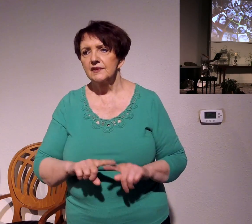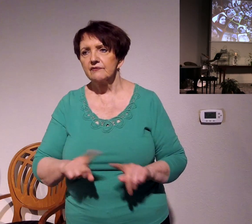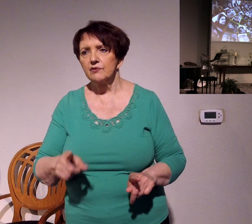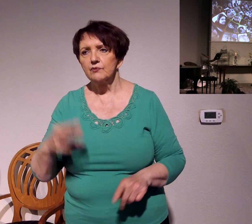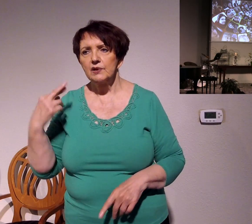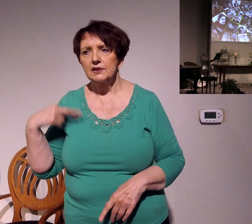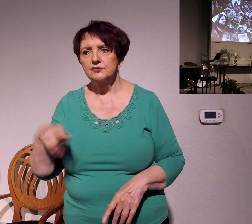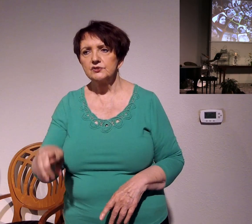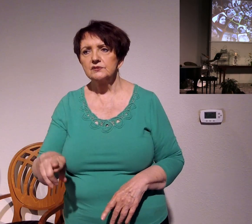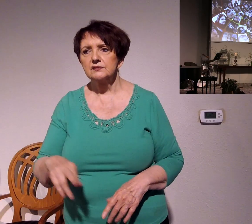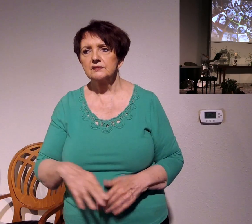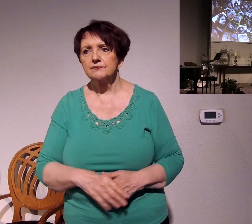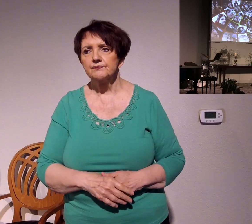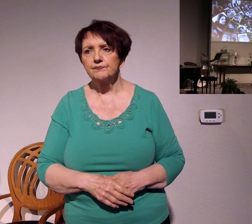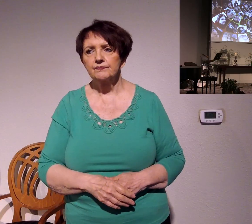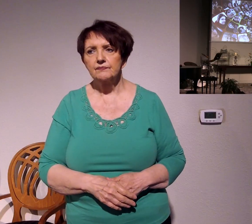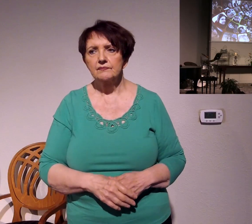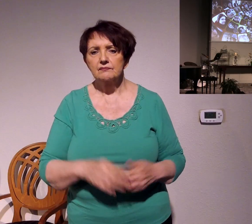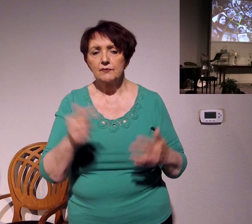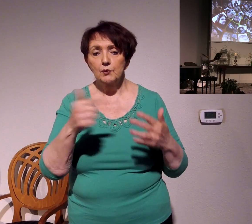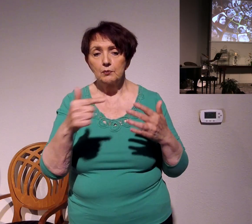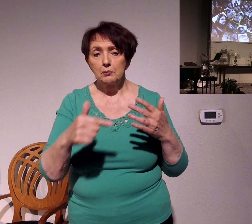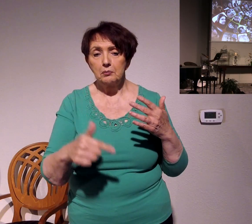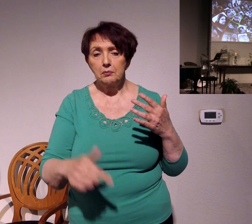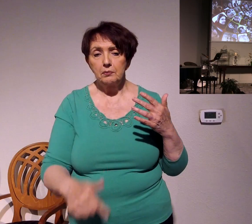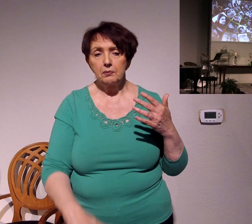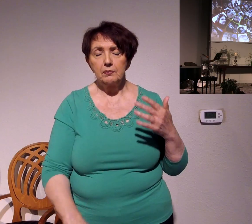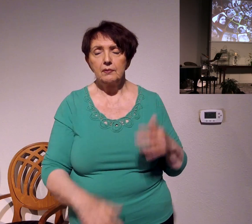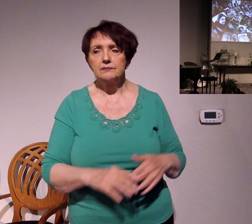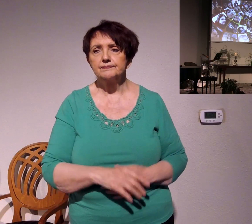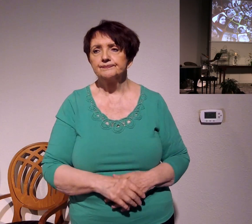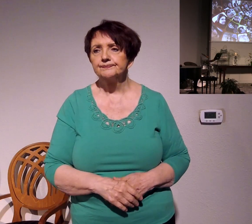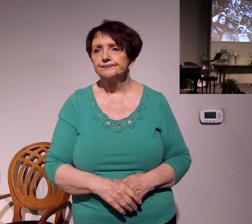Different religions. We can go on and on, right?